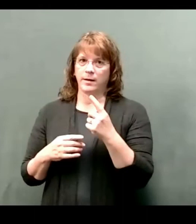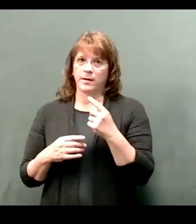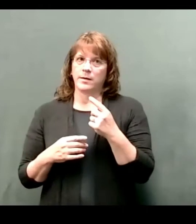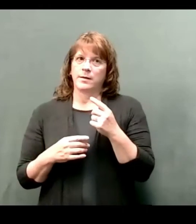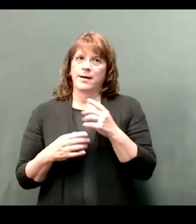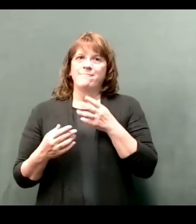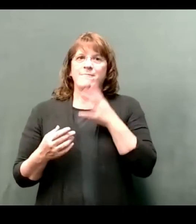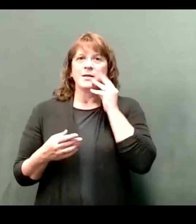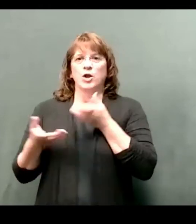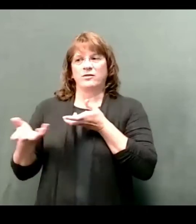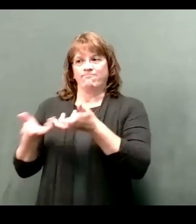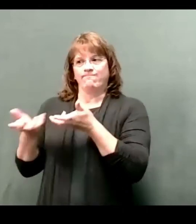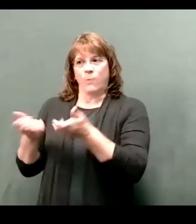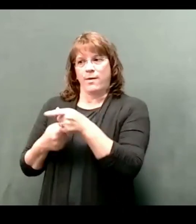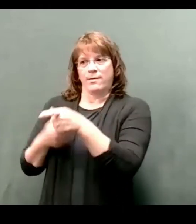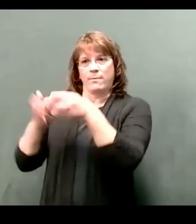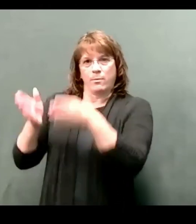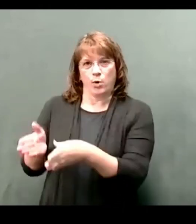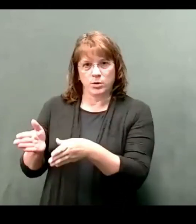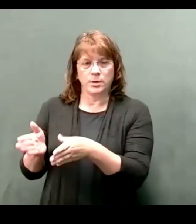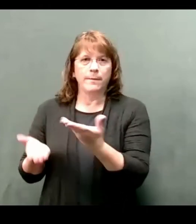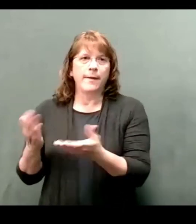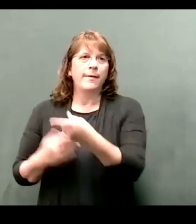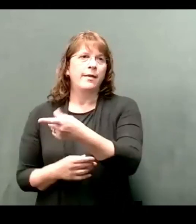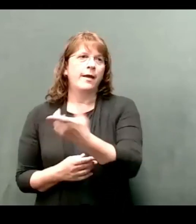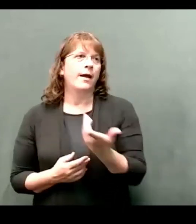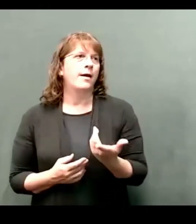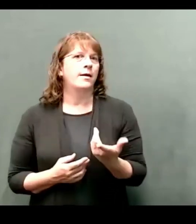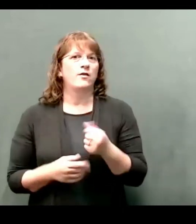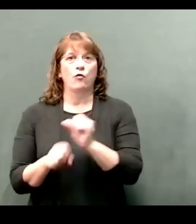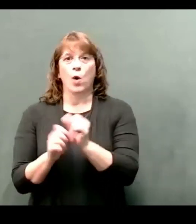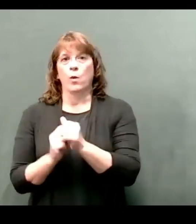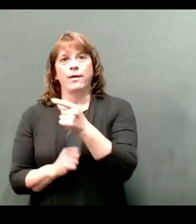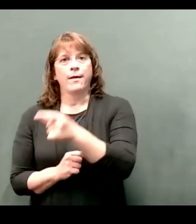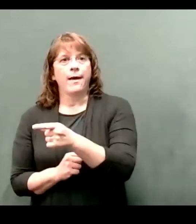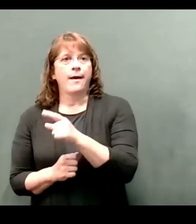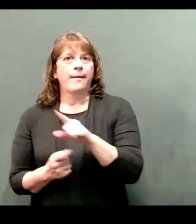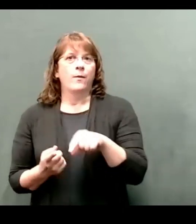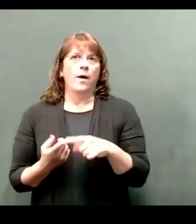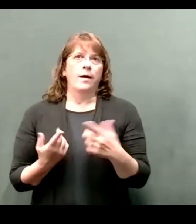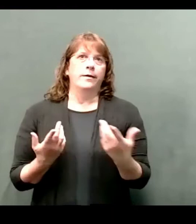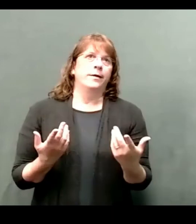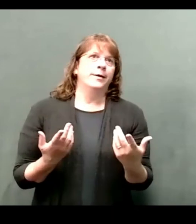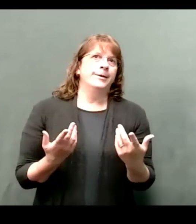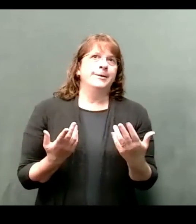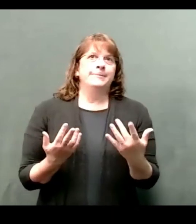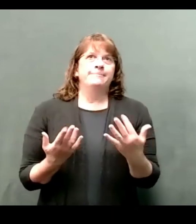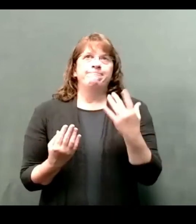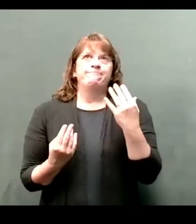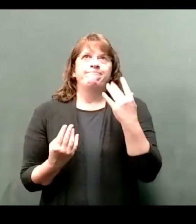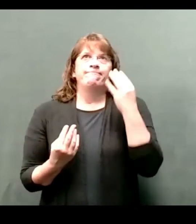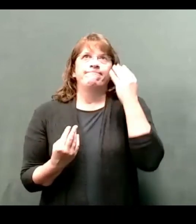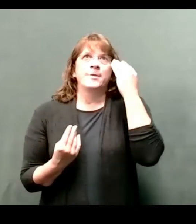the experience of interacting with that person. Maybe you've worked with them when it comes to,